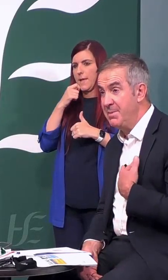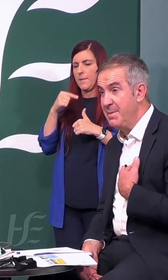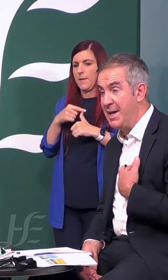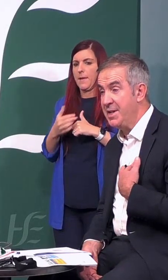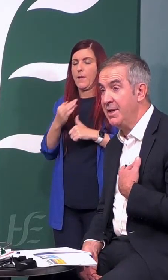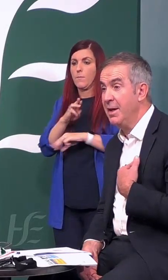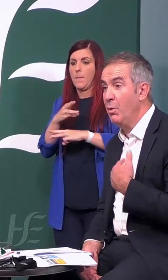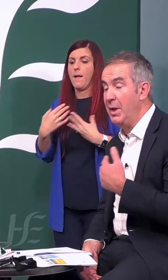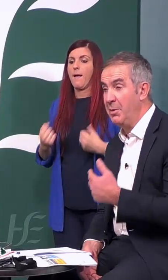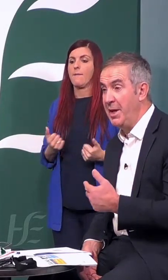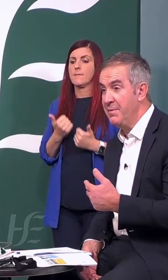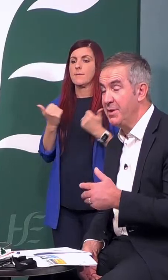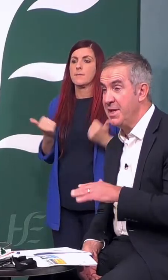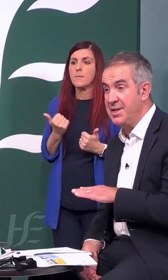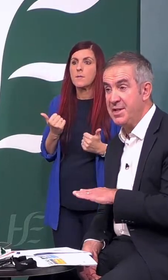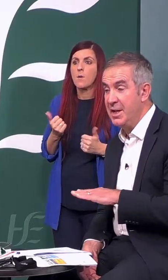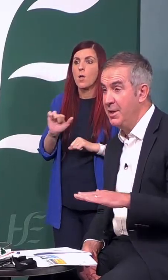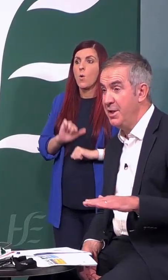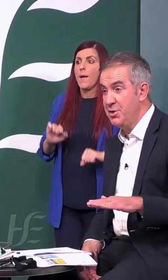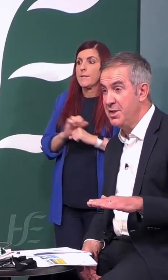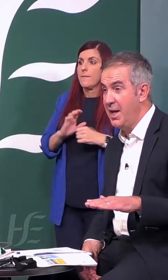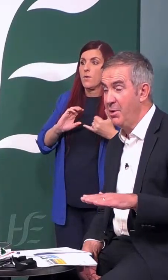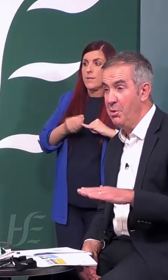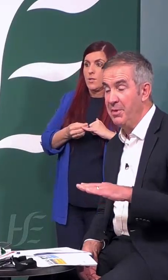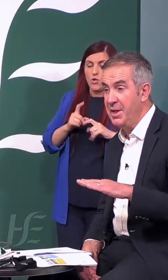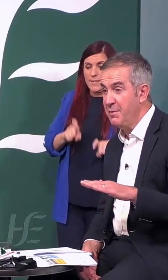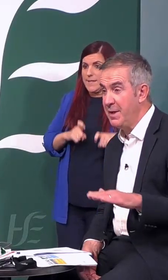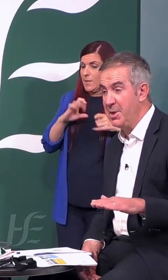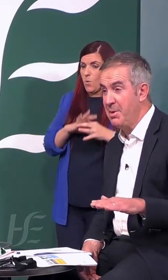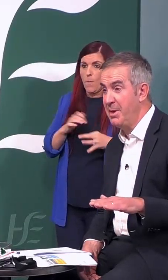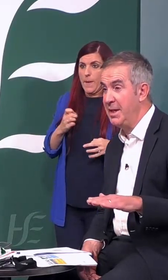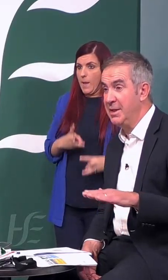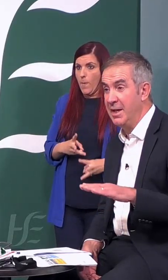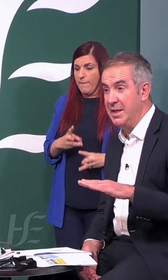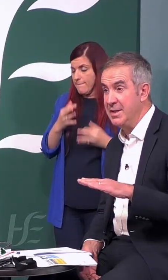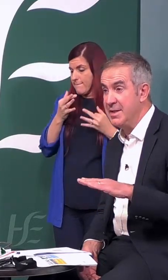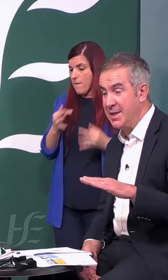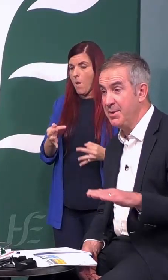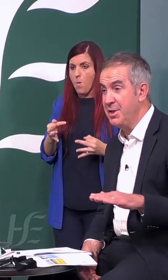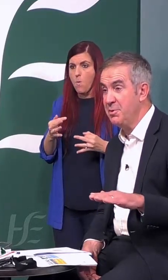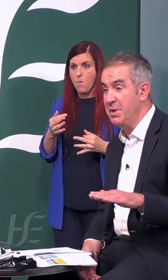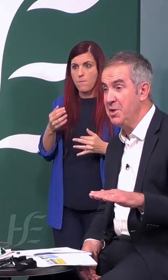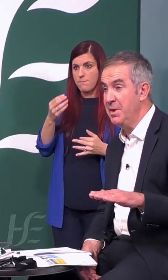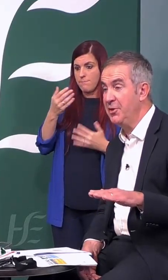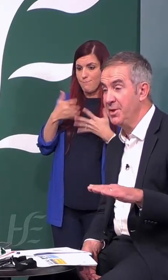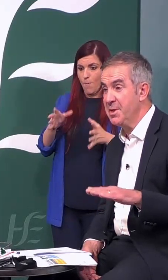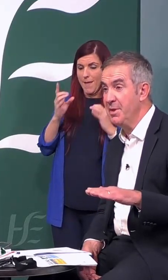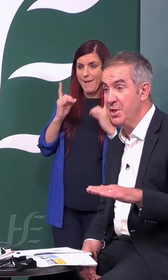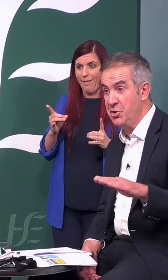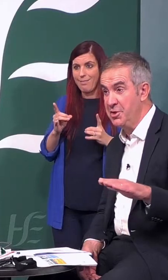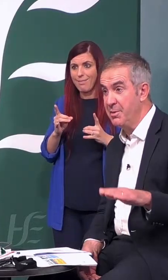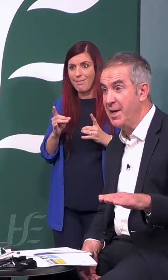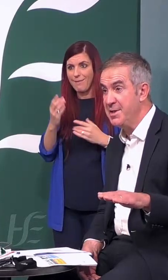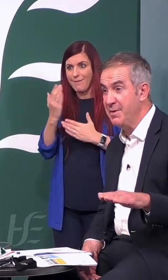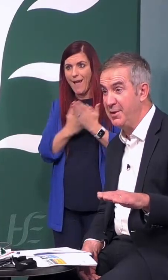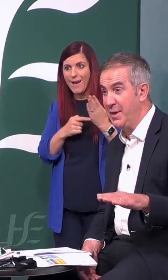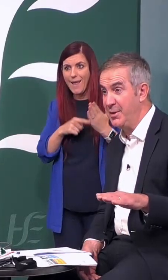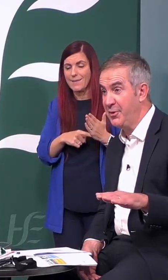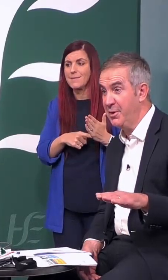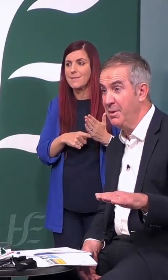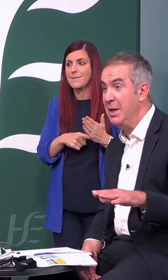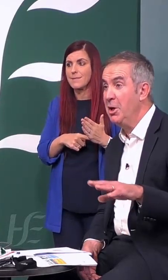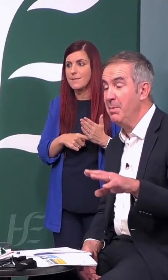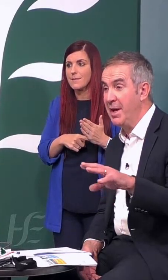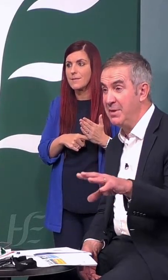people are symptomatic while they're waiting for a test, they should stay at home. They need to follow the public health guidelines. That's what they should be doing. So in some ways it shouldn't arise if that's